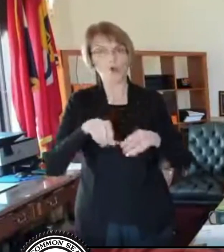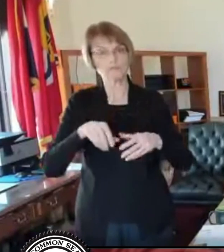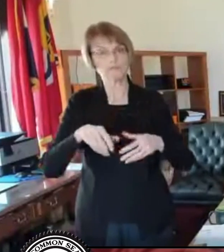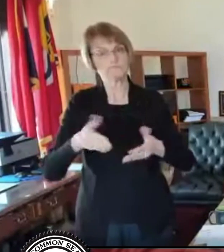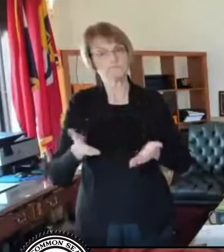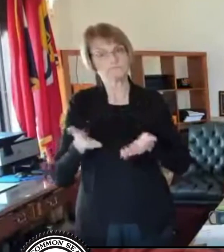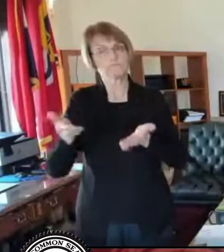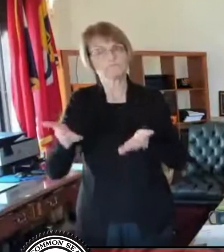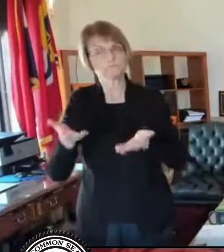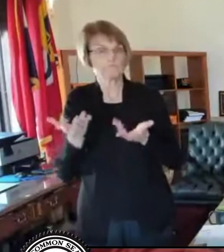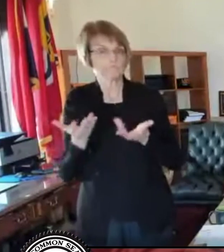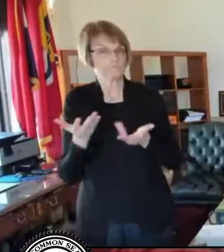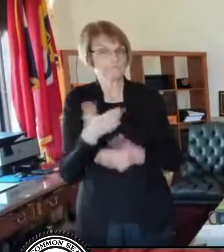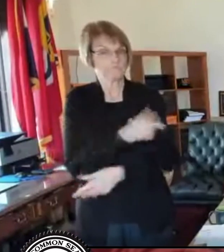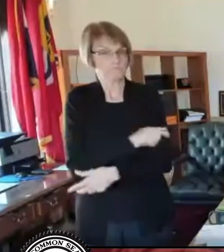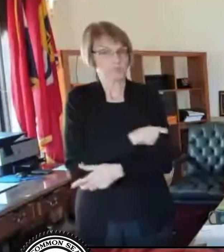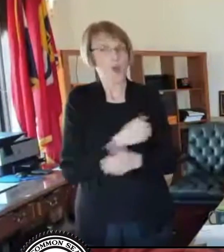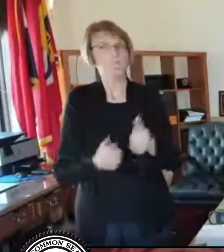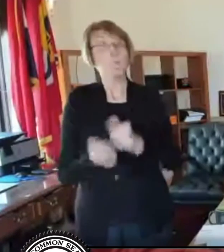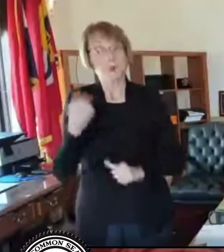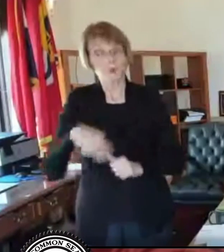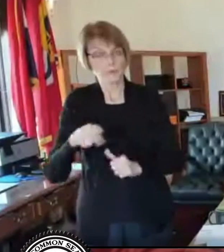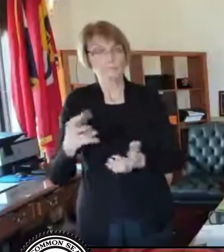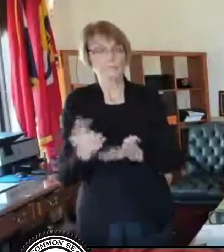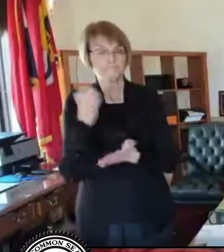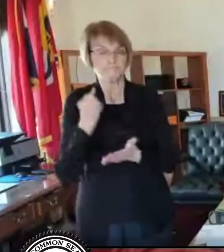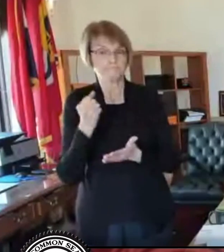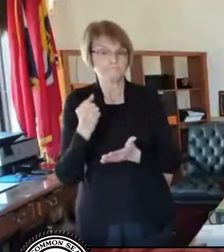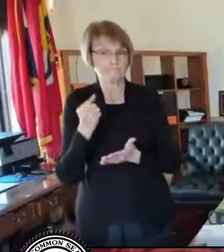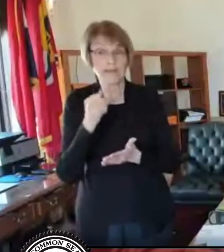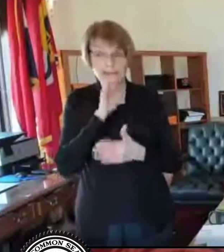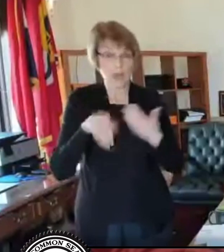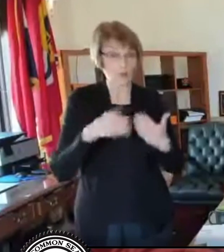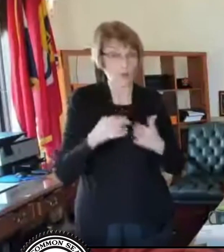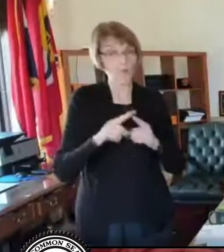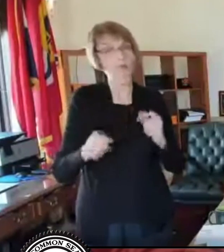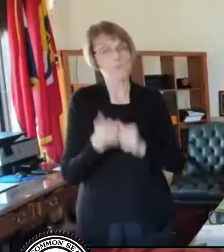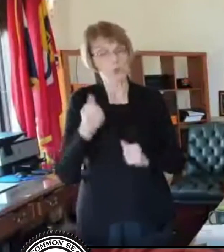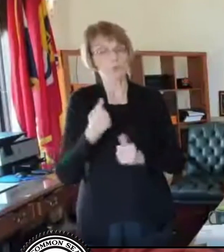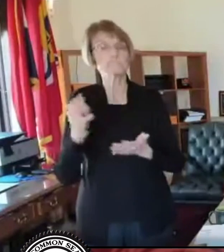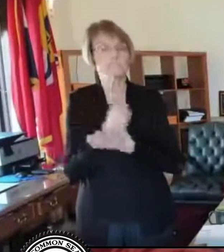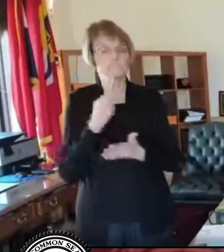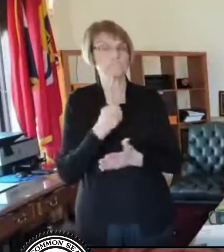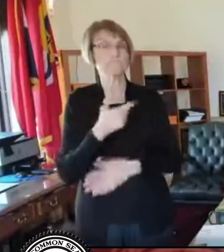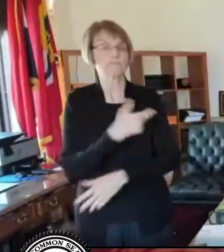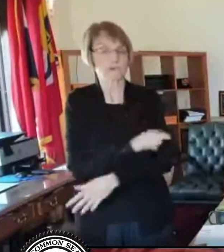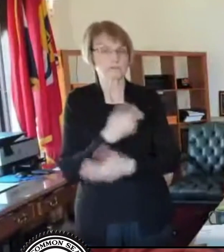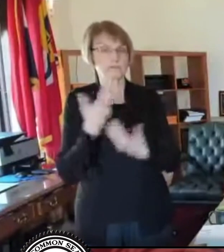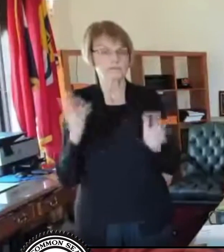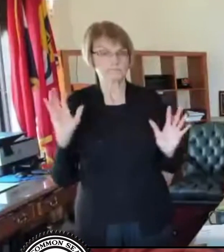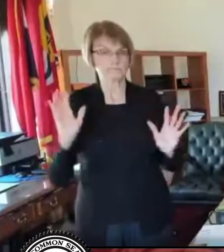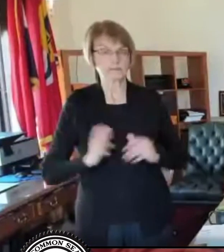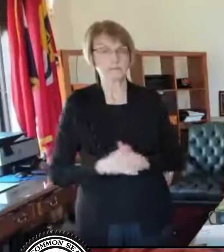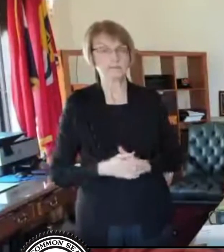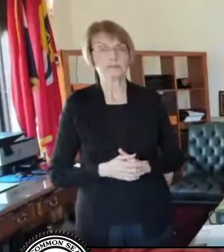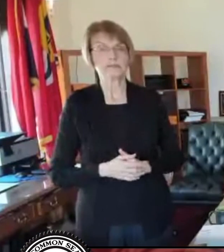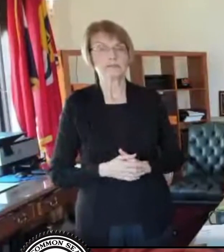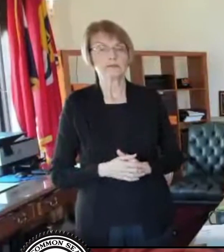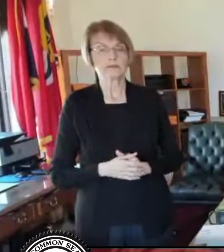and a majority of them have taken the opportunity. Not all, but a majority. So I